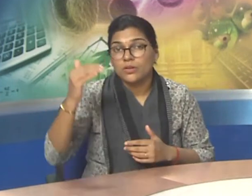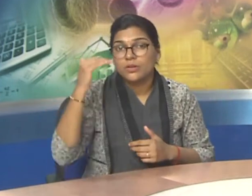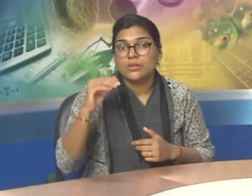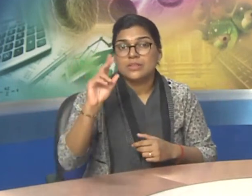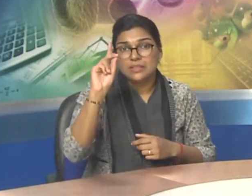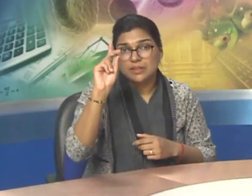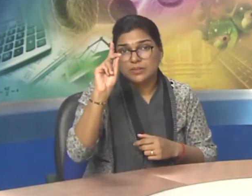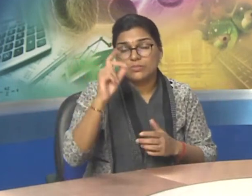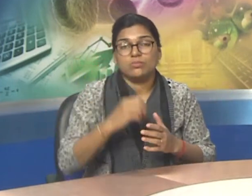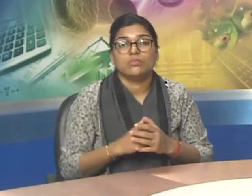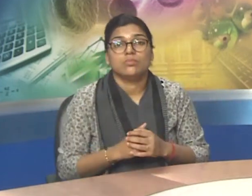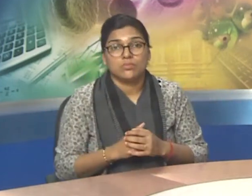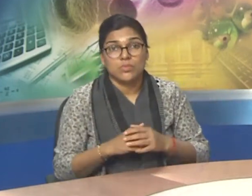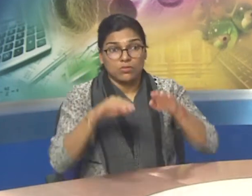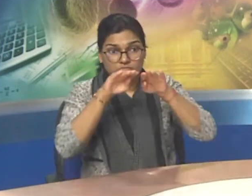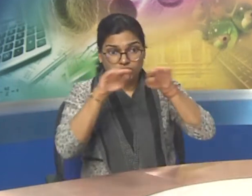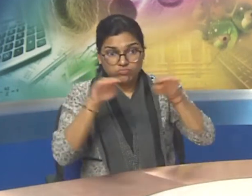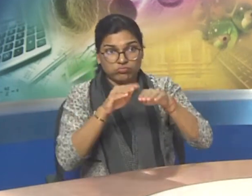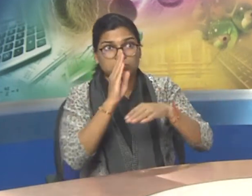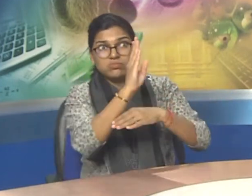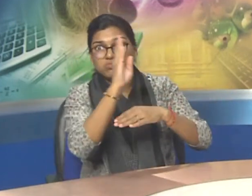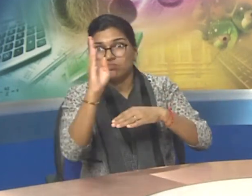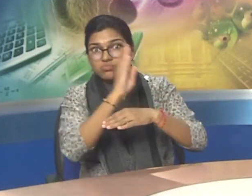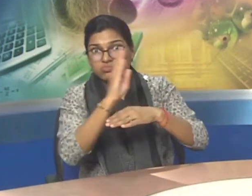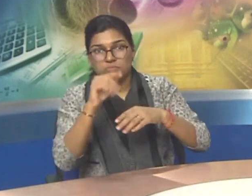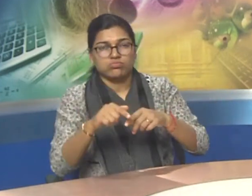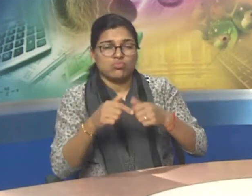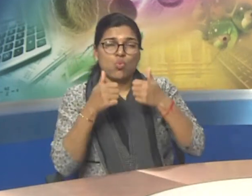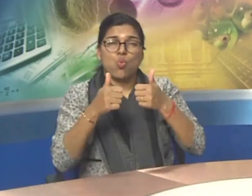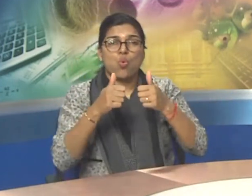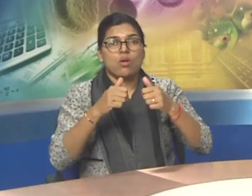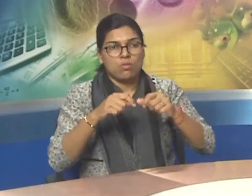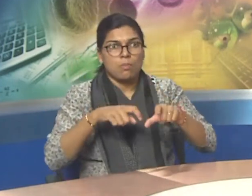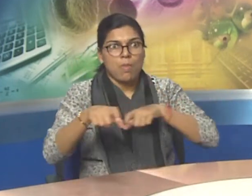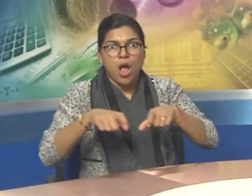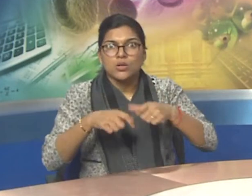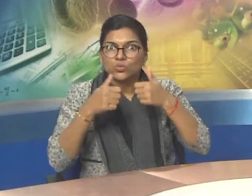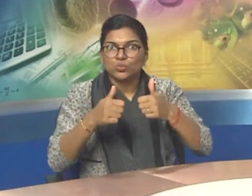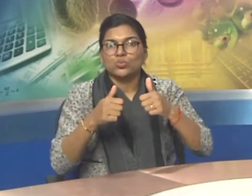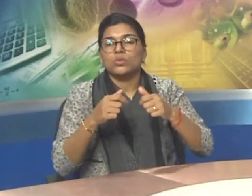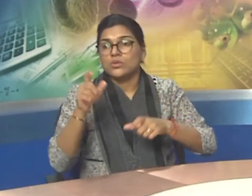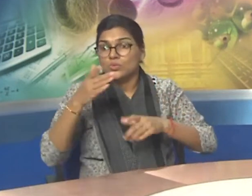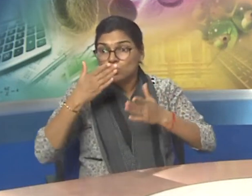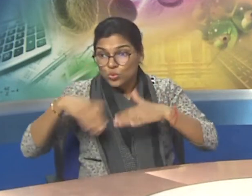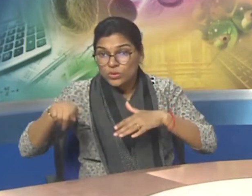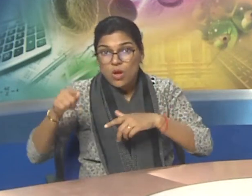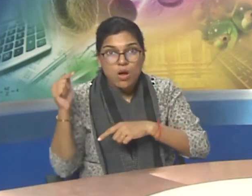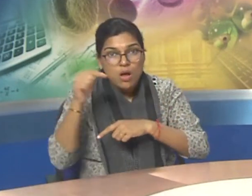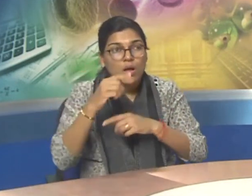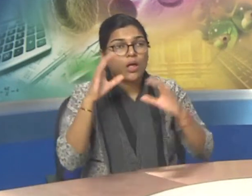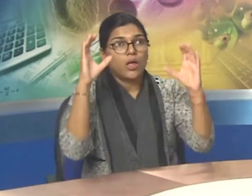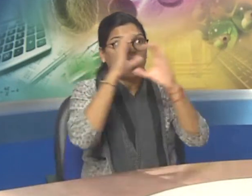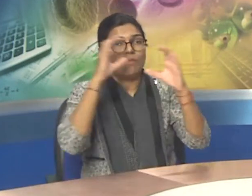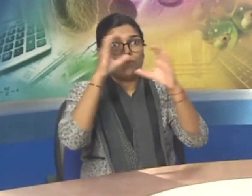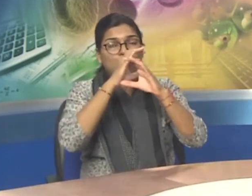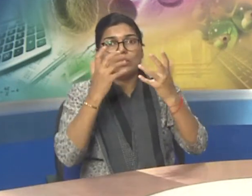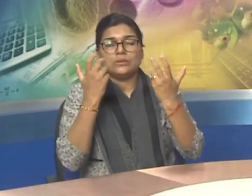readers. The second implication is self-arrangement. All the shelves on which books